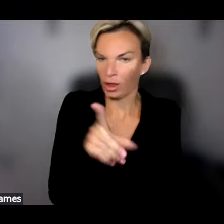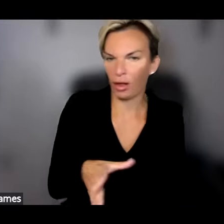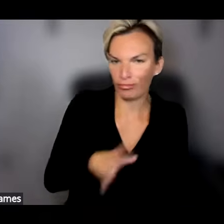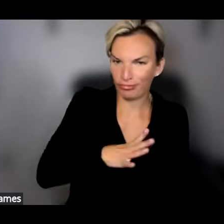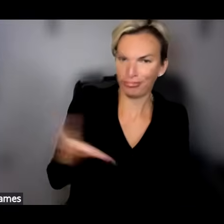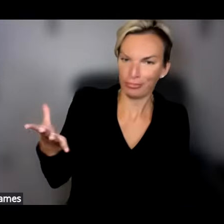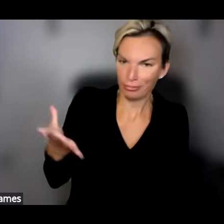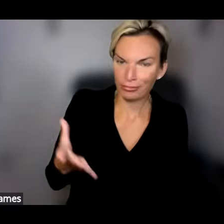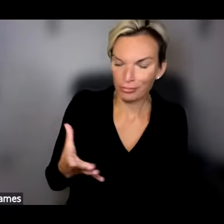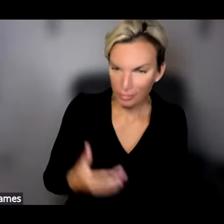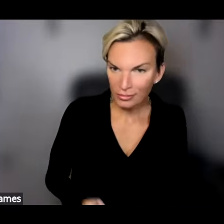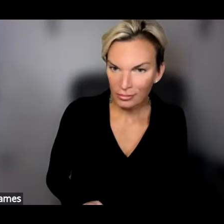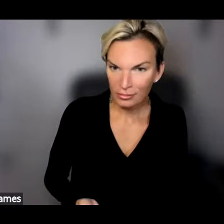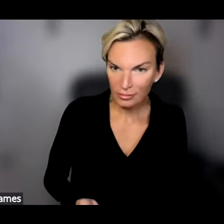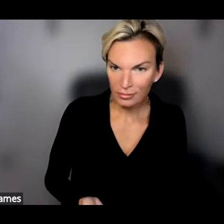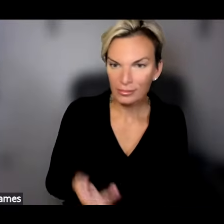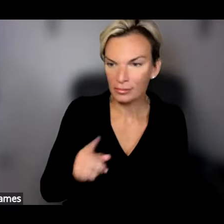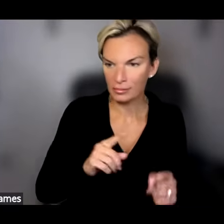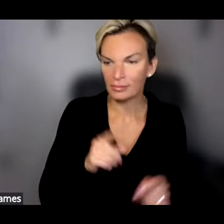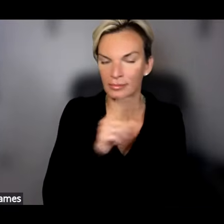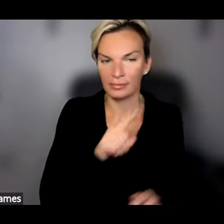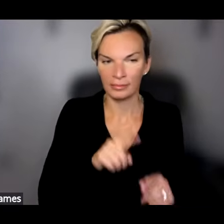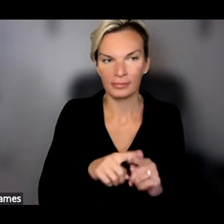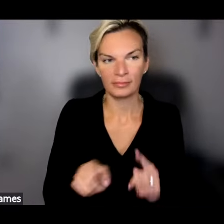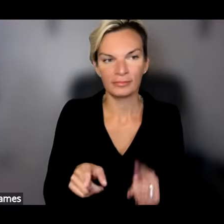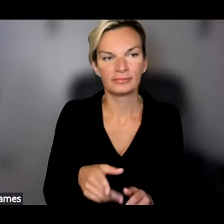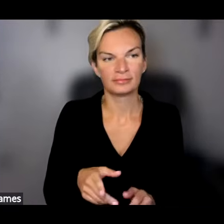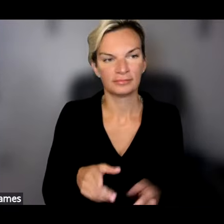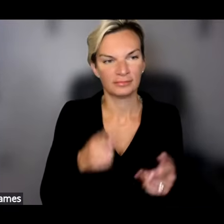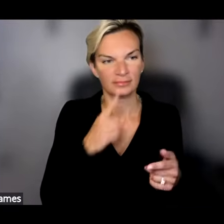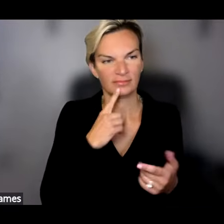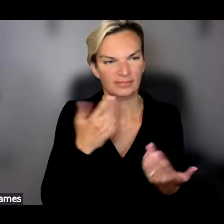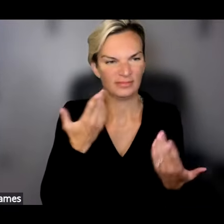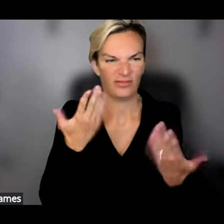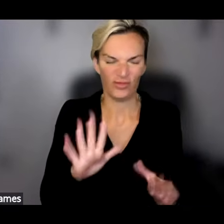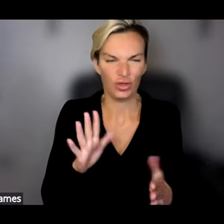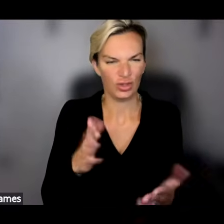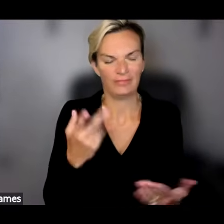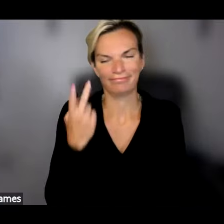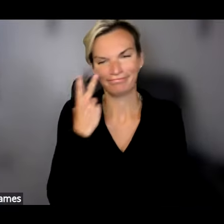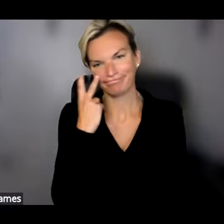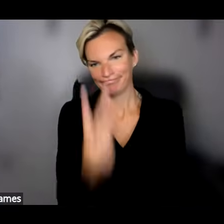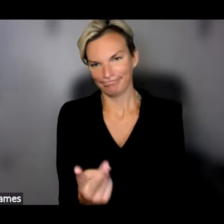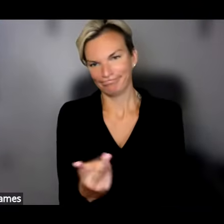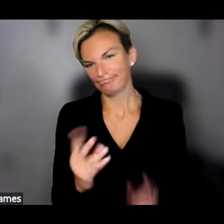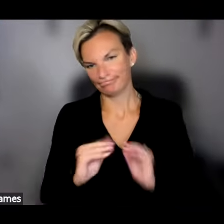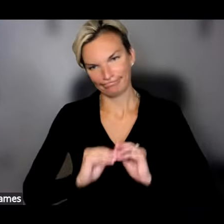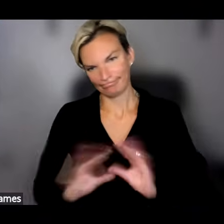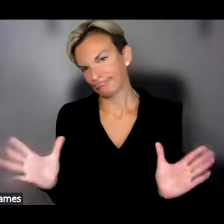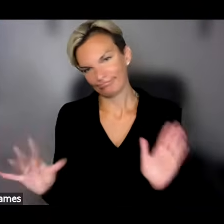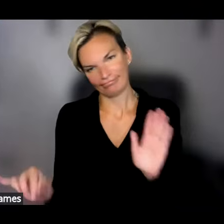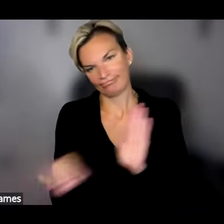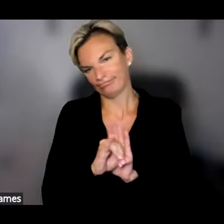it applies to us. The thumb's already on the scale, we think.